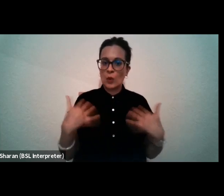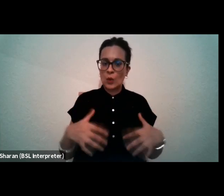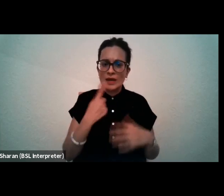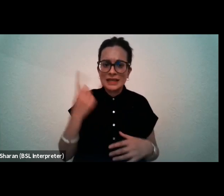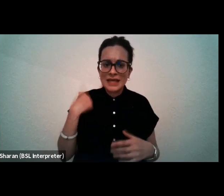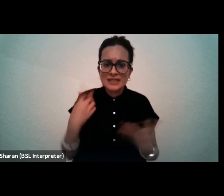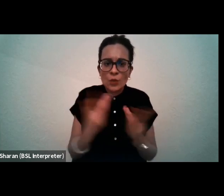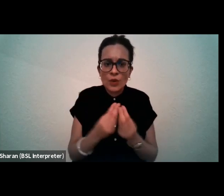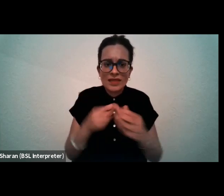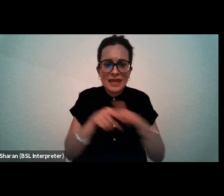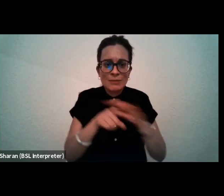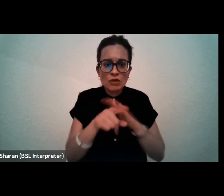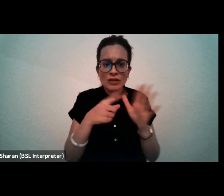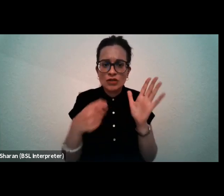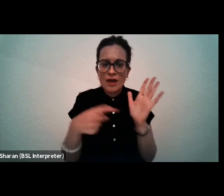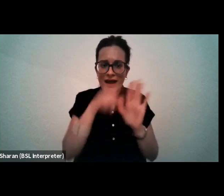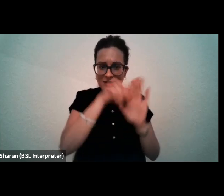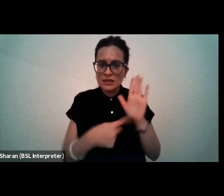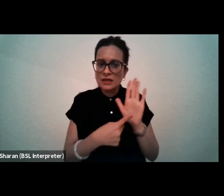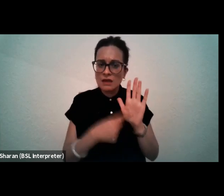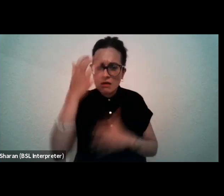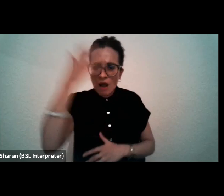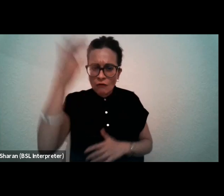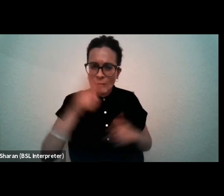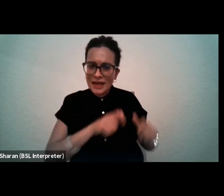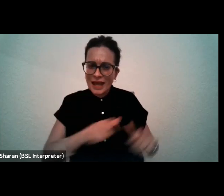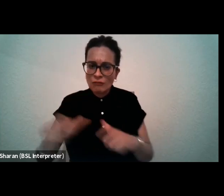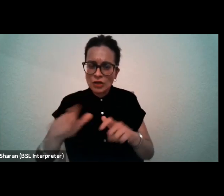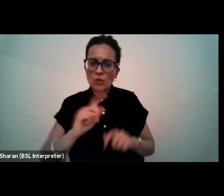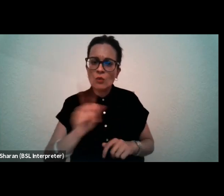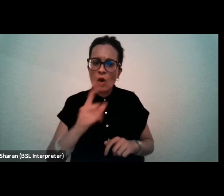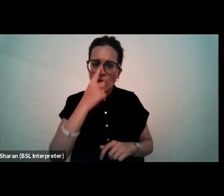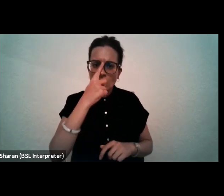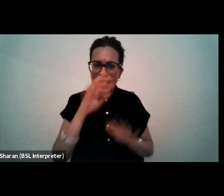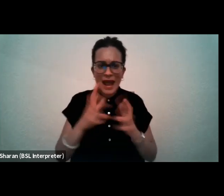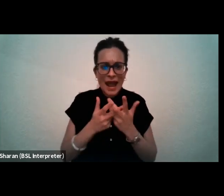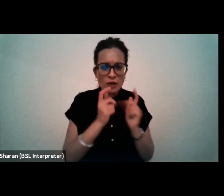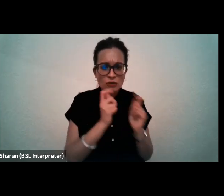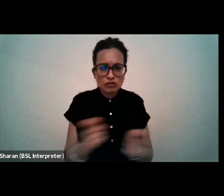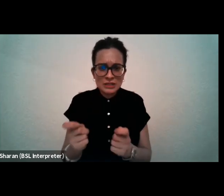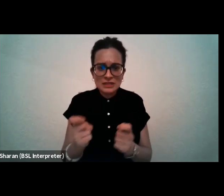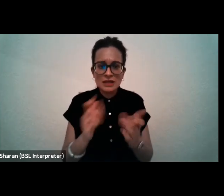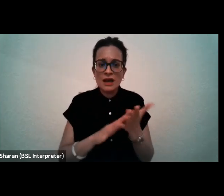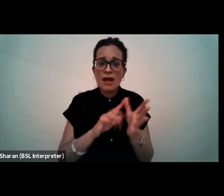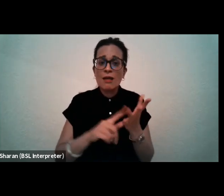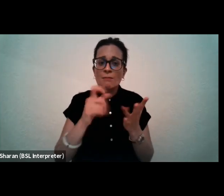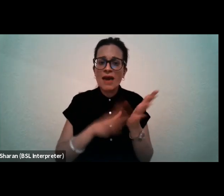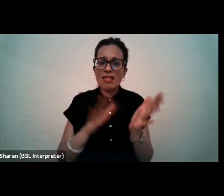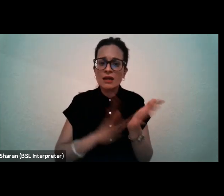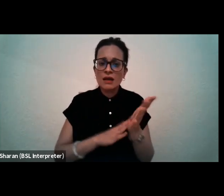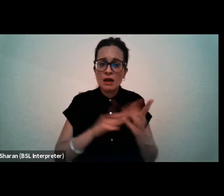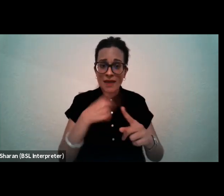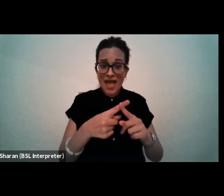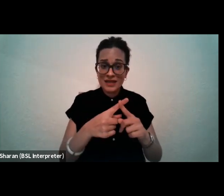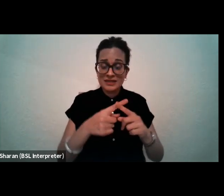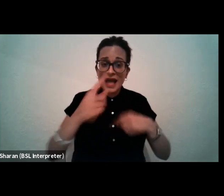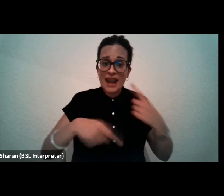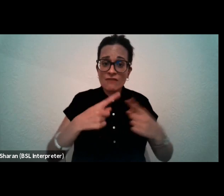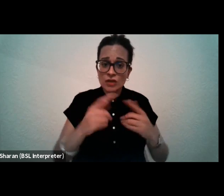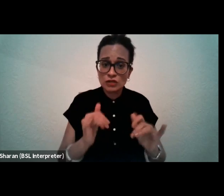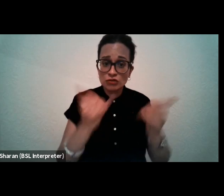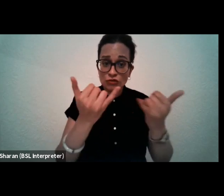the Immigration Act that the government is continuing its process of how it's treated. Malcolm X's anniversary is